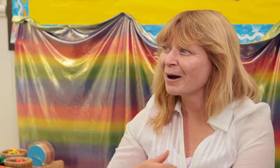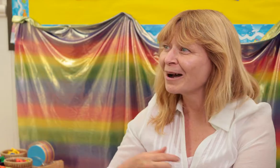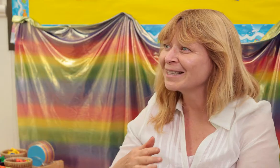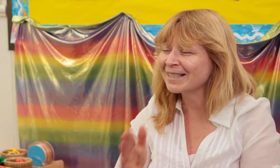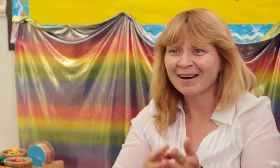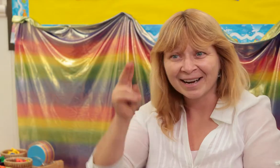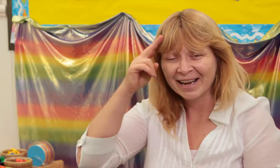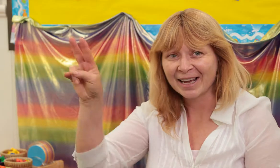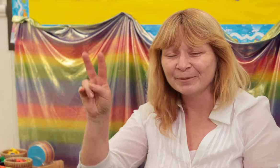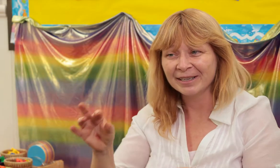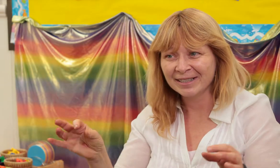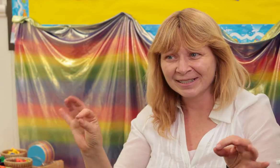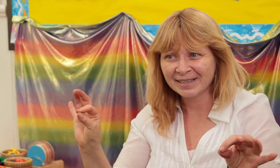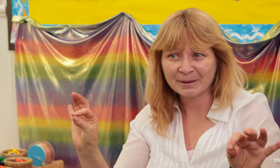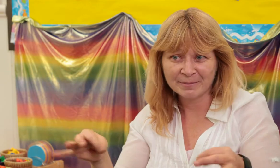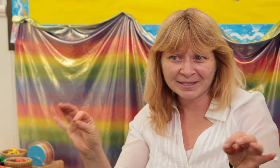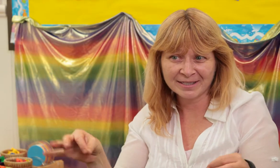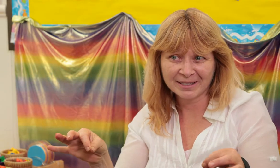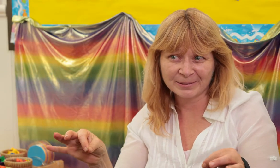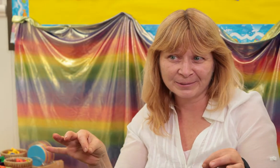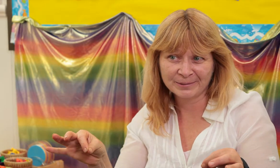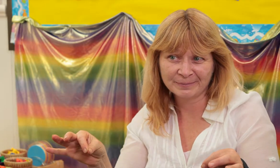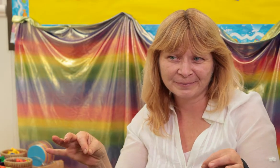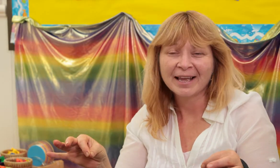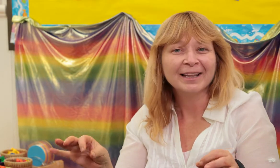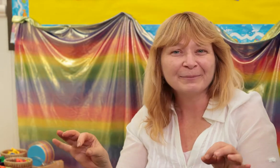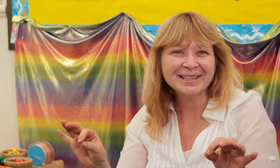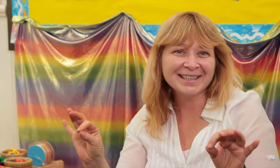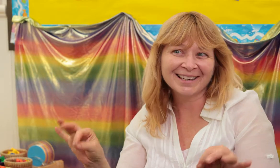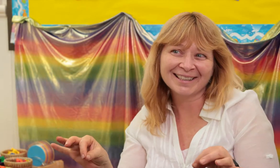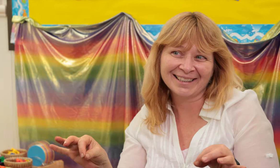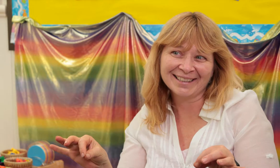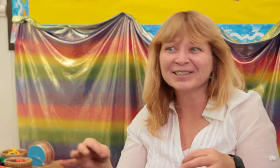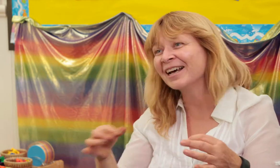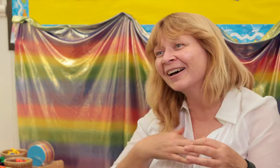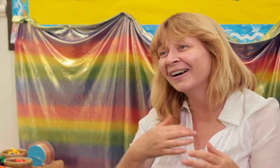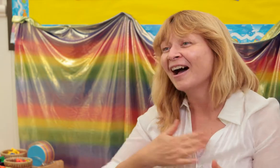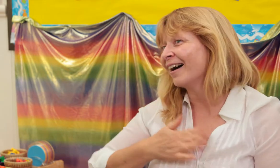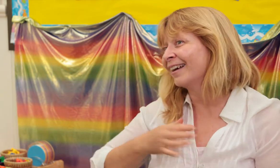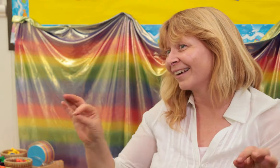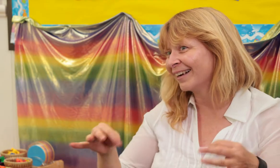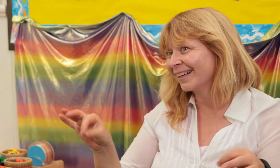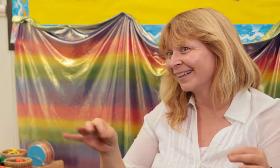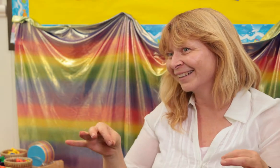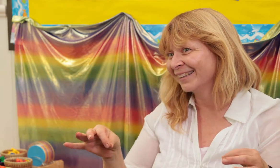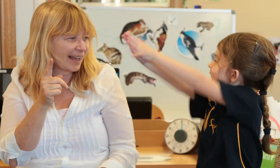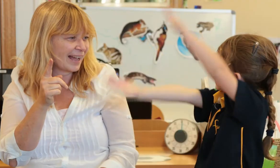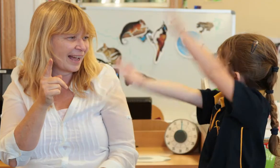My sign name is Mrs. Nickel. That means gardening, because I like gardening.